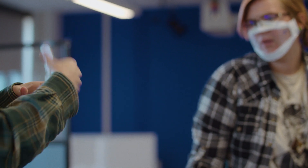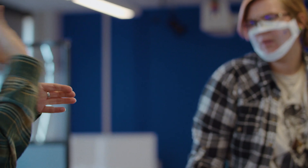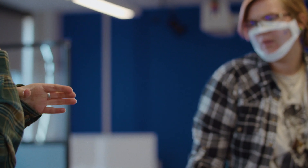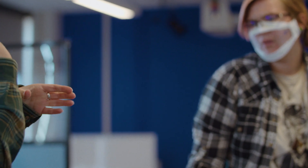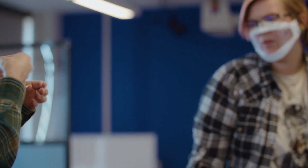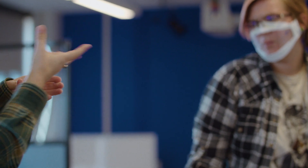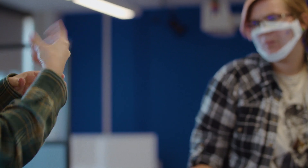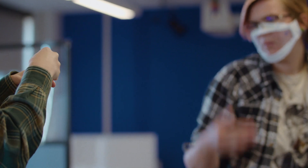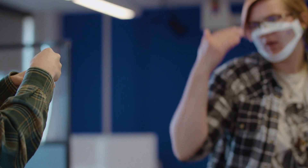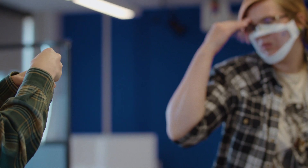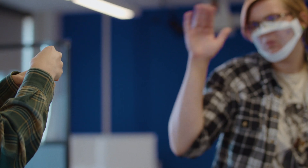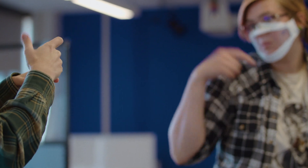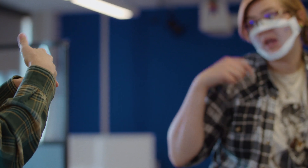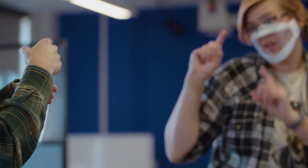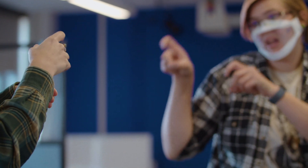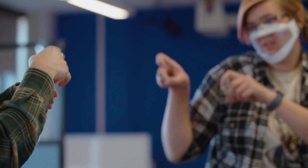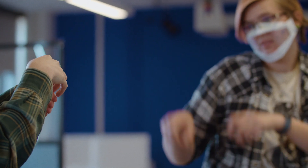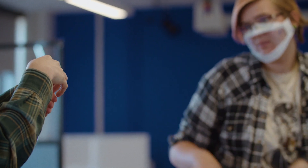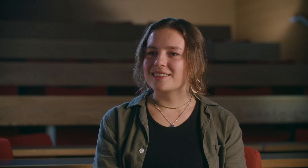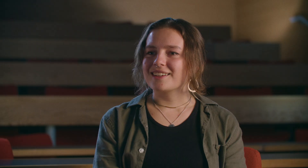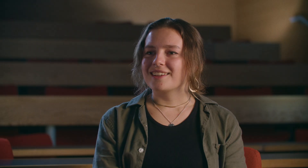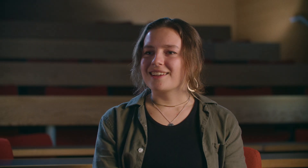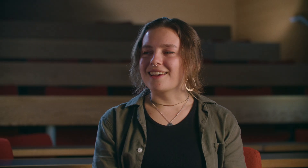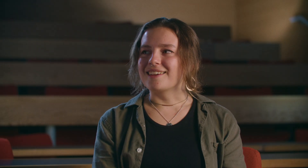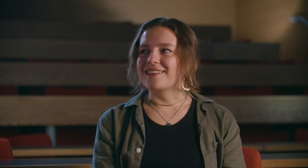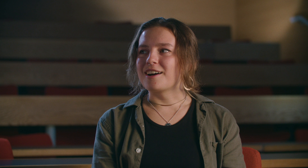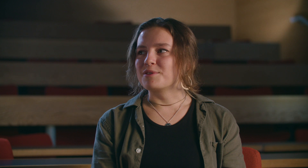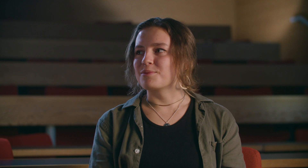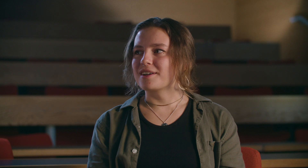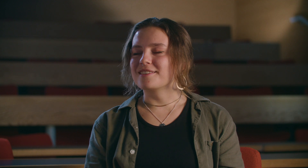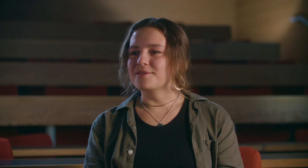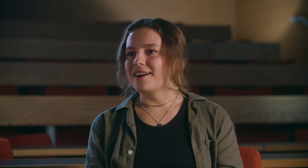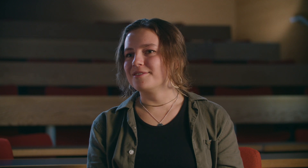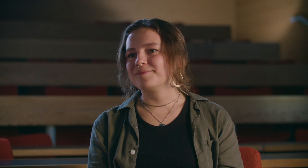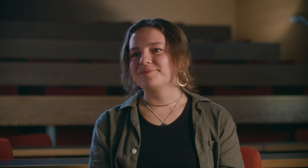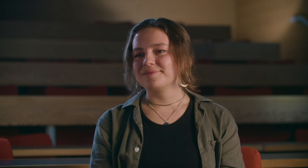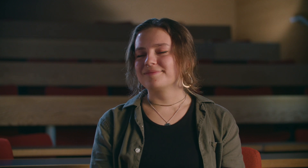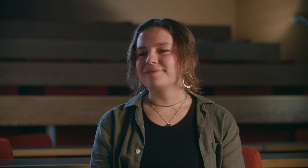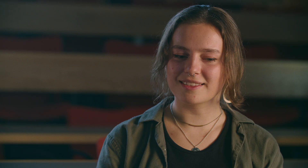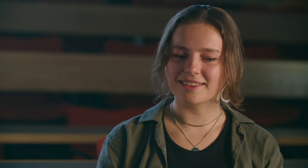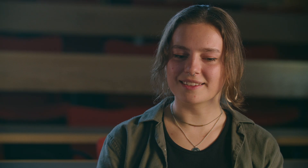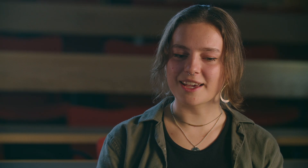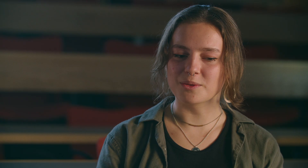freshman how much more shy I was and how much more I can do now. The